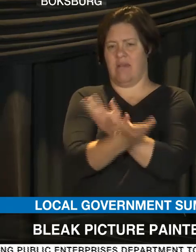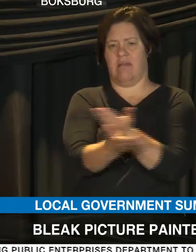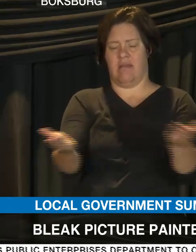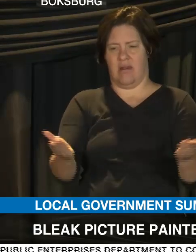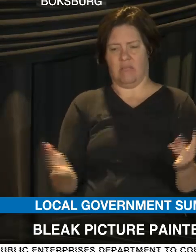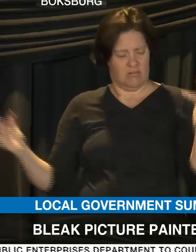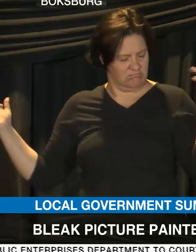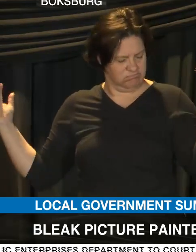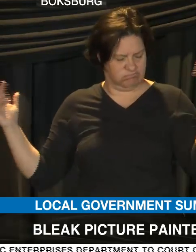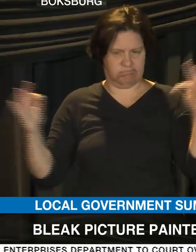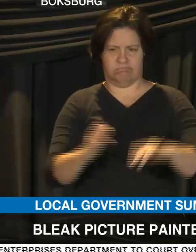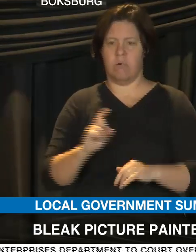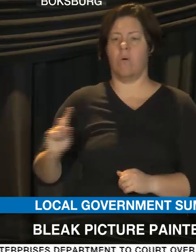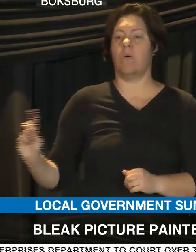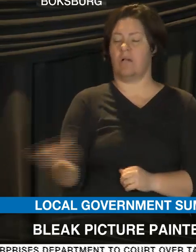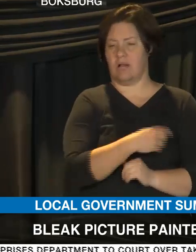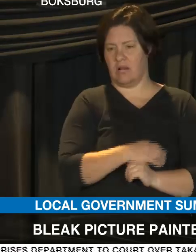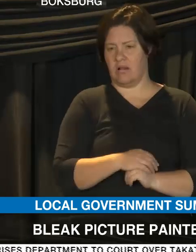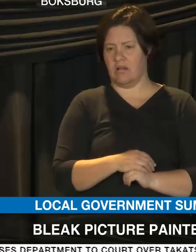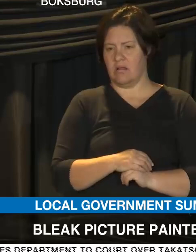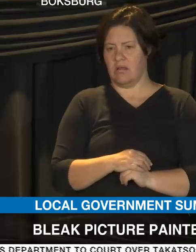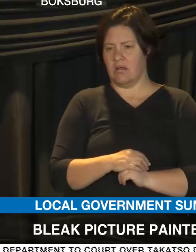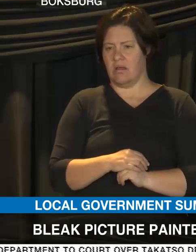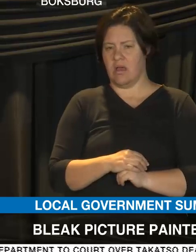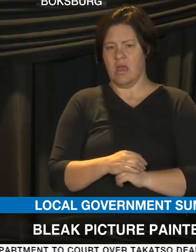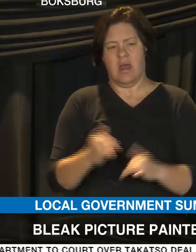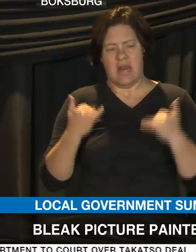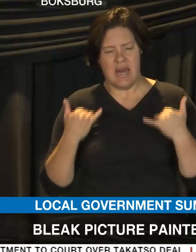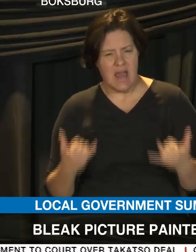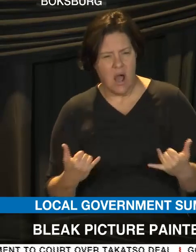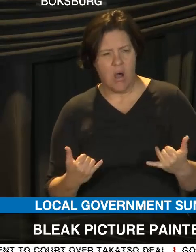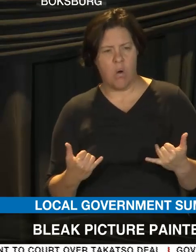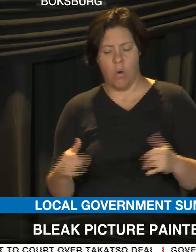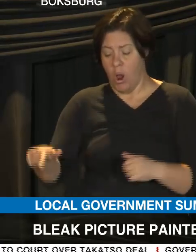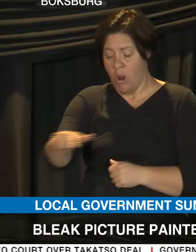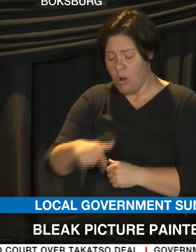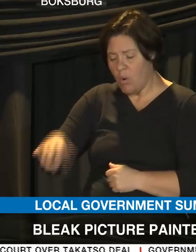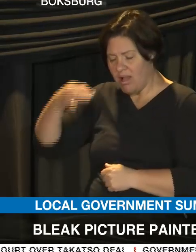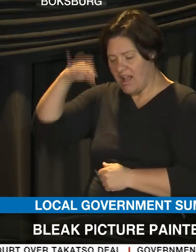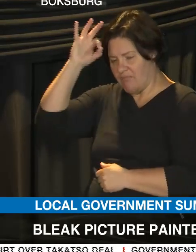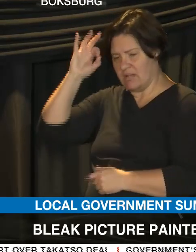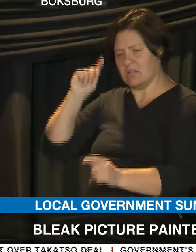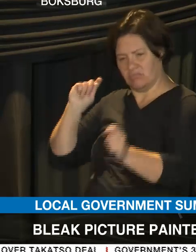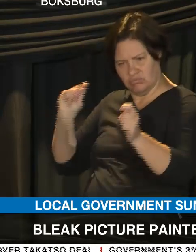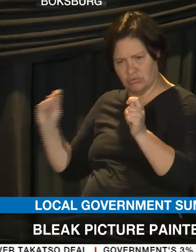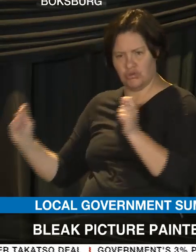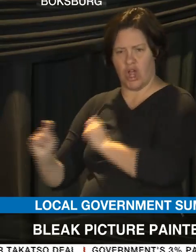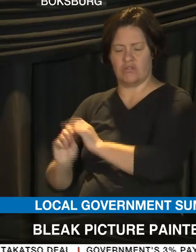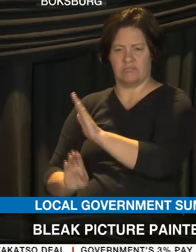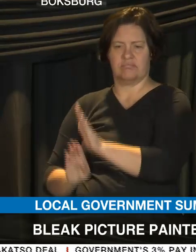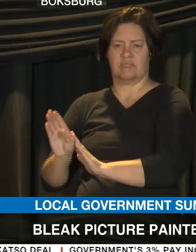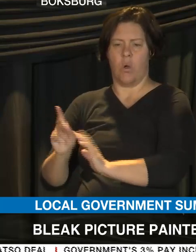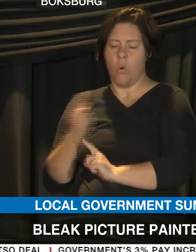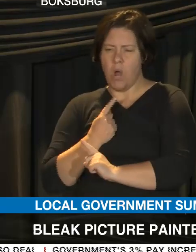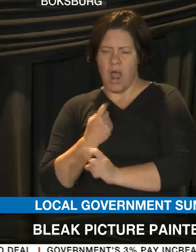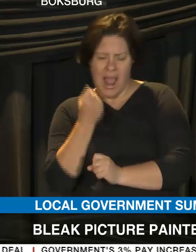all of you together so that we can then begin to turn our local government around as we brush shoulders with